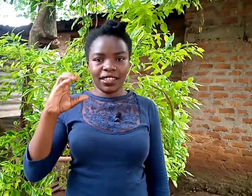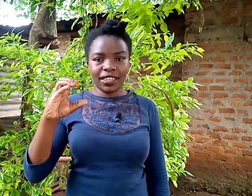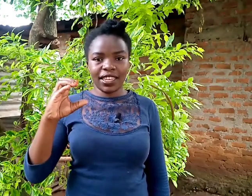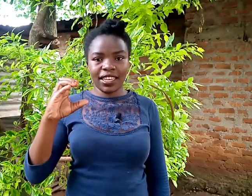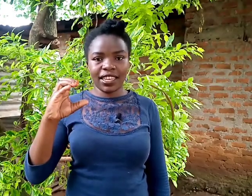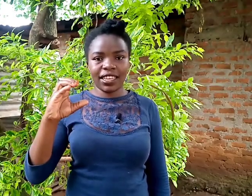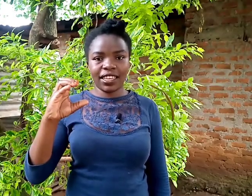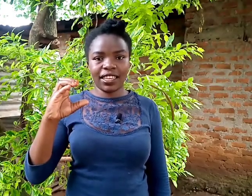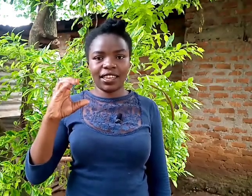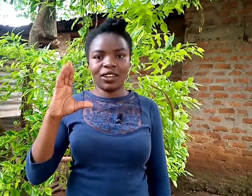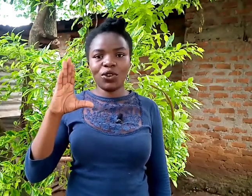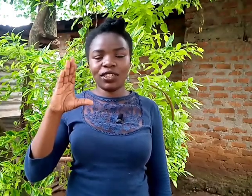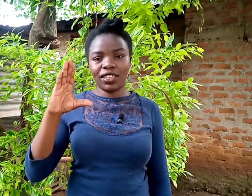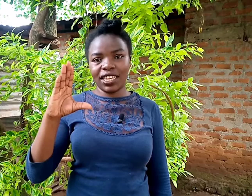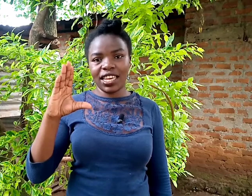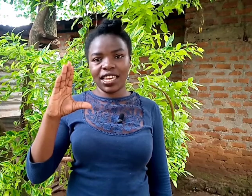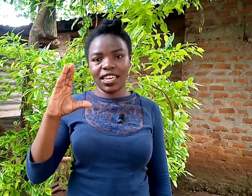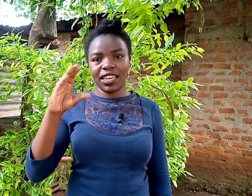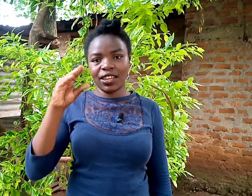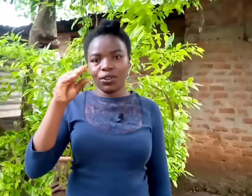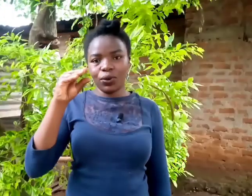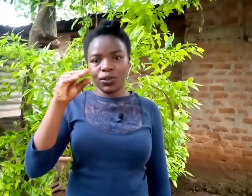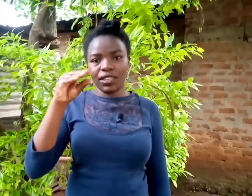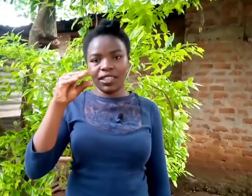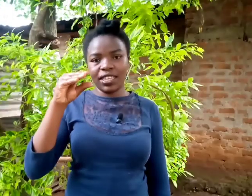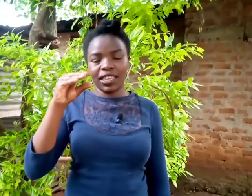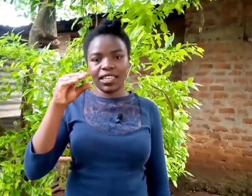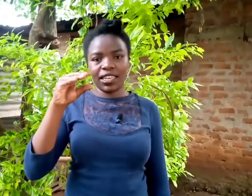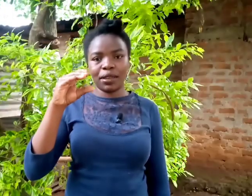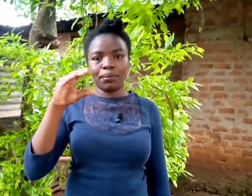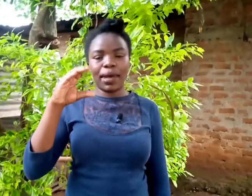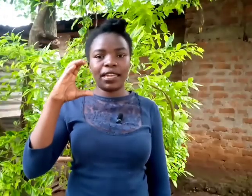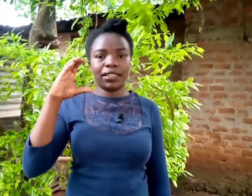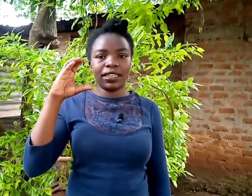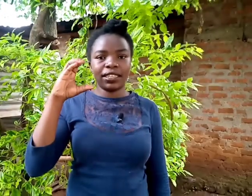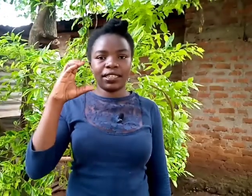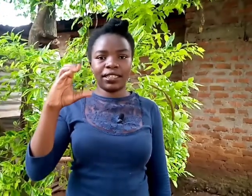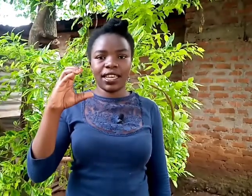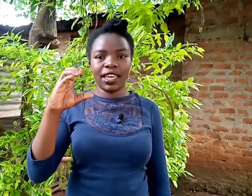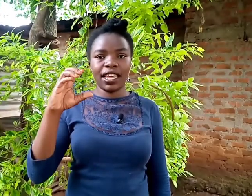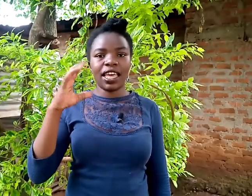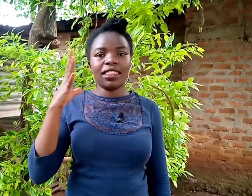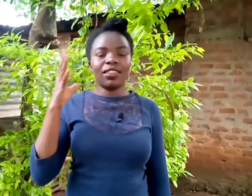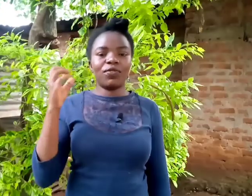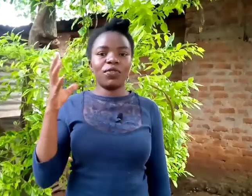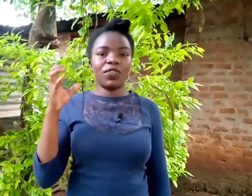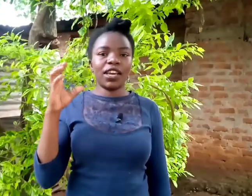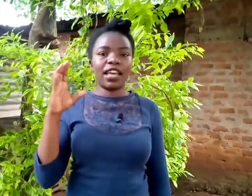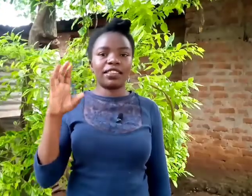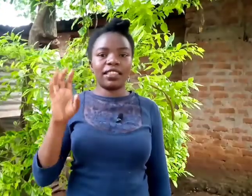C. Not C, not C, but C. The four fingers and the